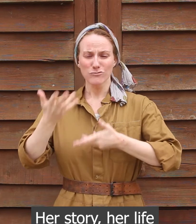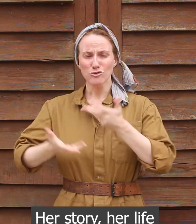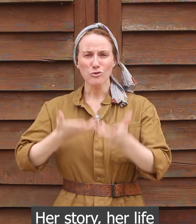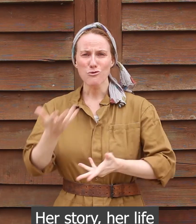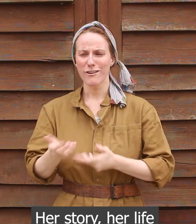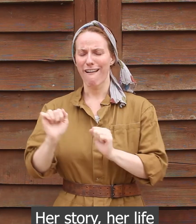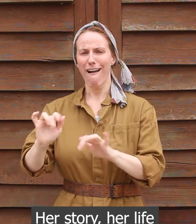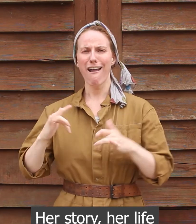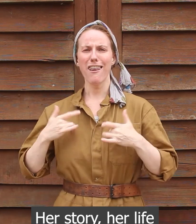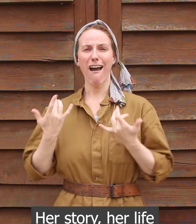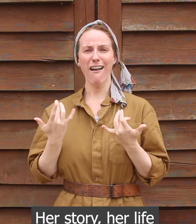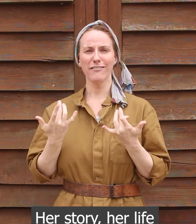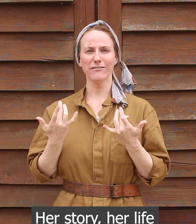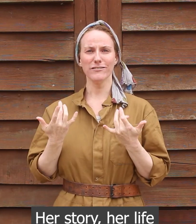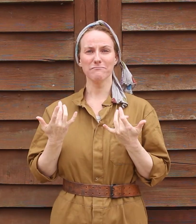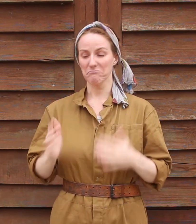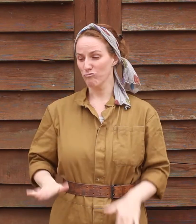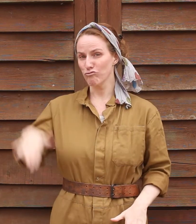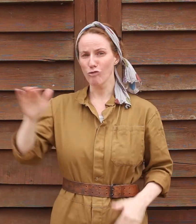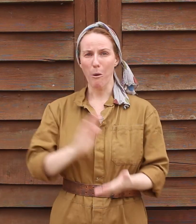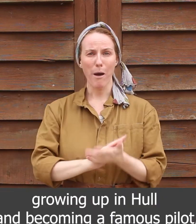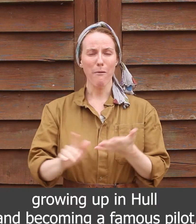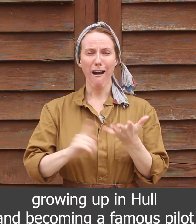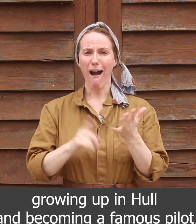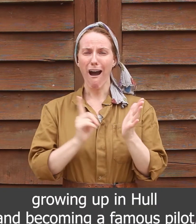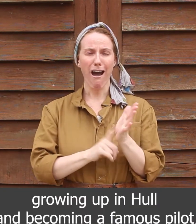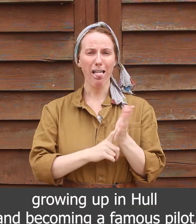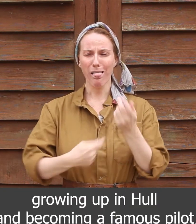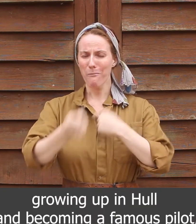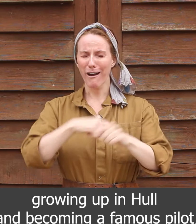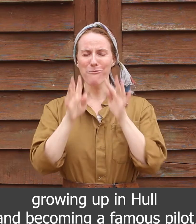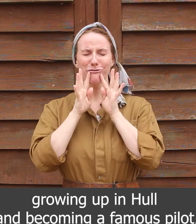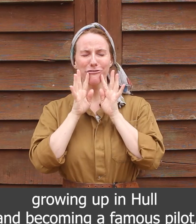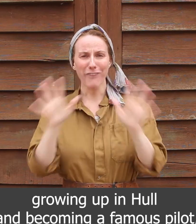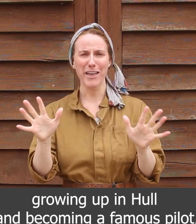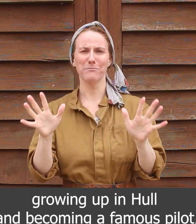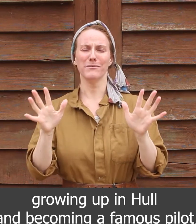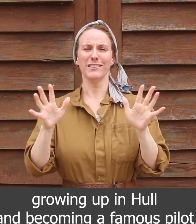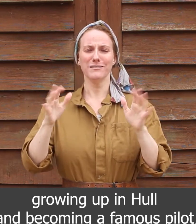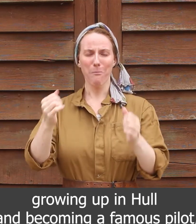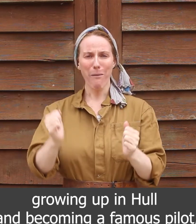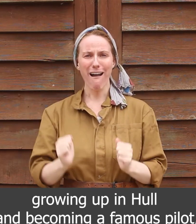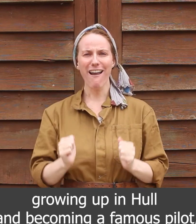Her story, her life, growing up in Hull and becoming a famous pilot,